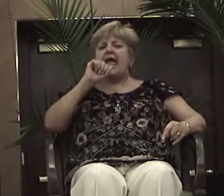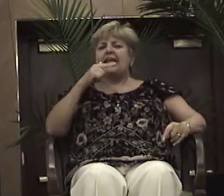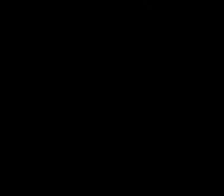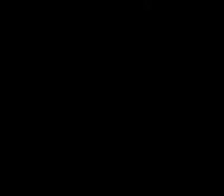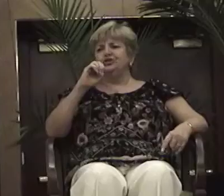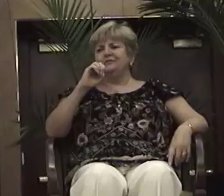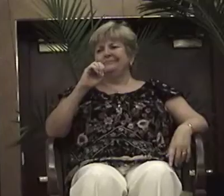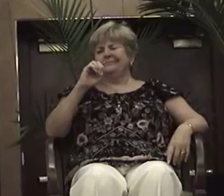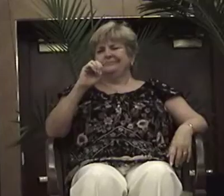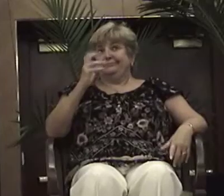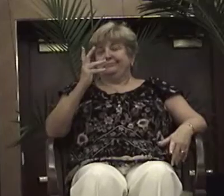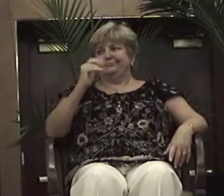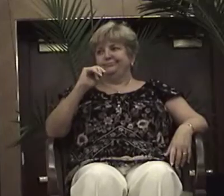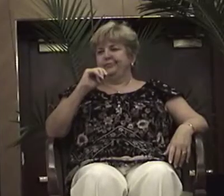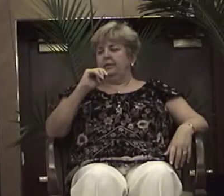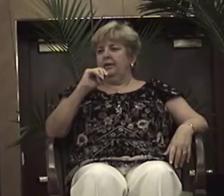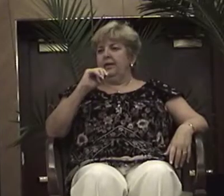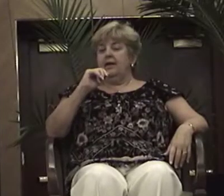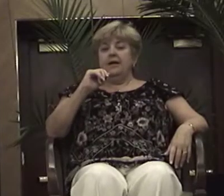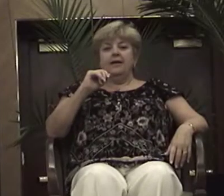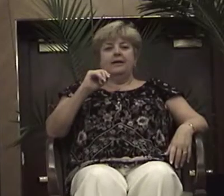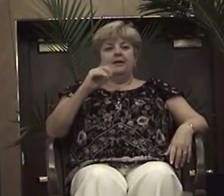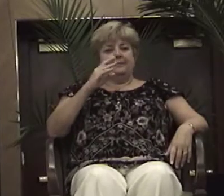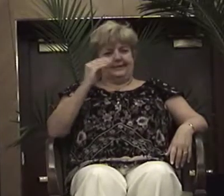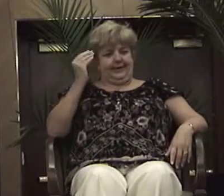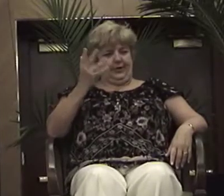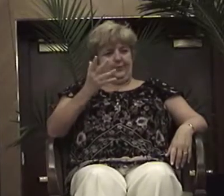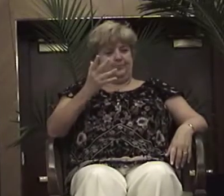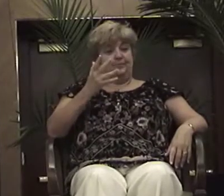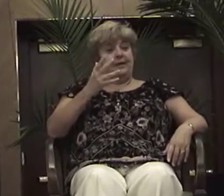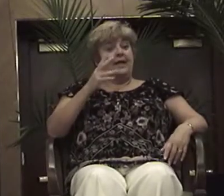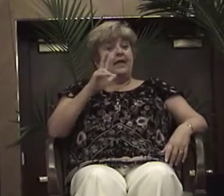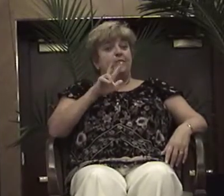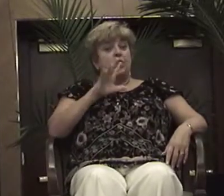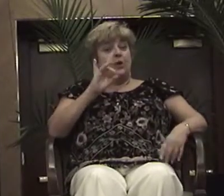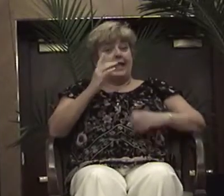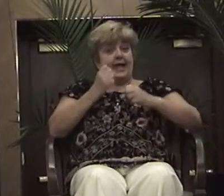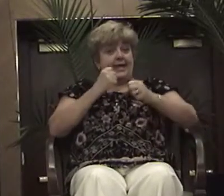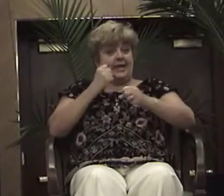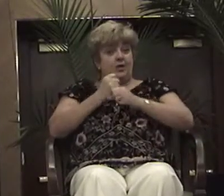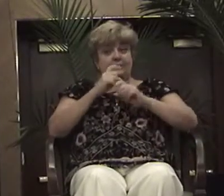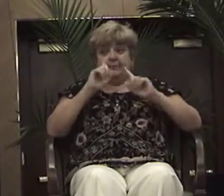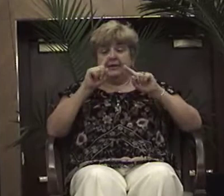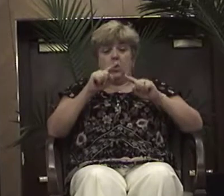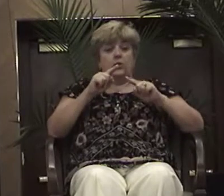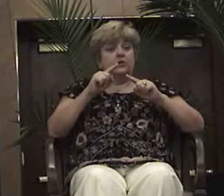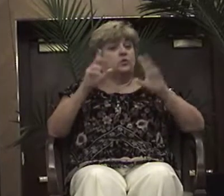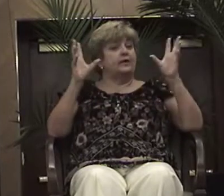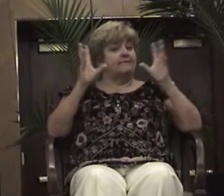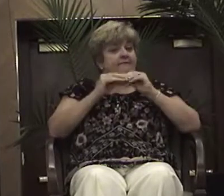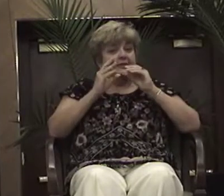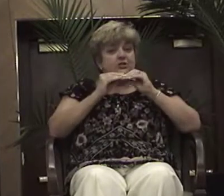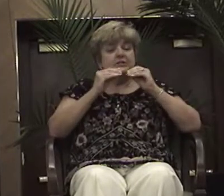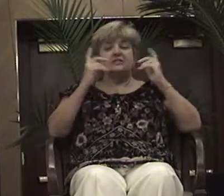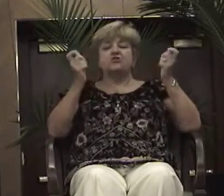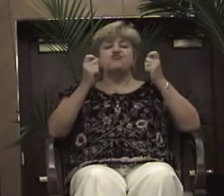Oh, I'll tell you, in the 38 years I've been doing conventions and roundups, I have never been as